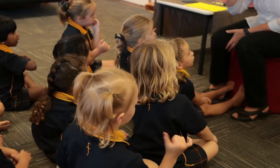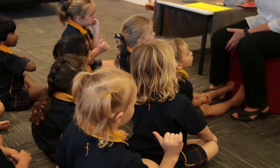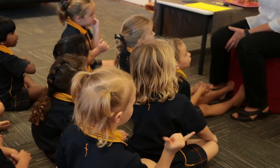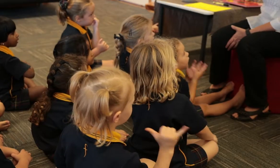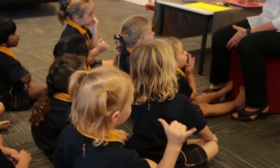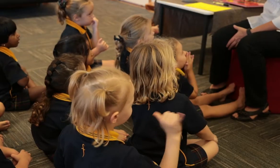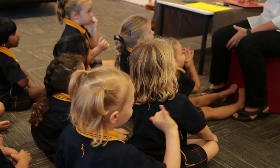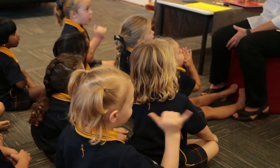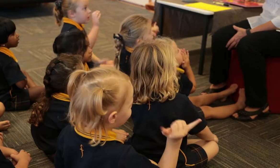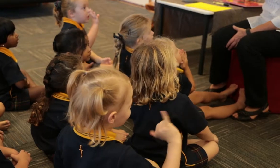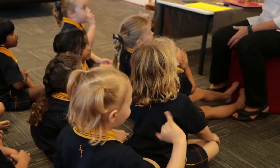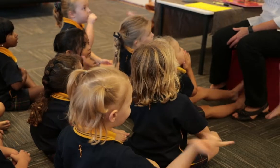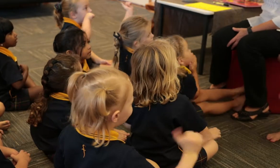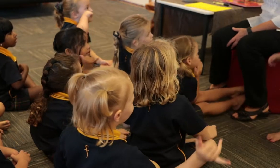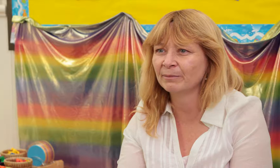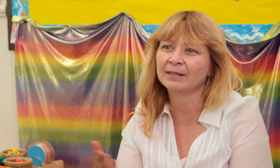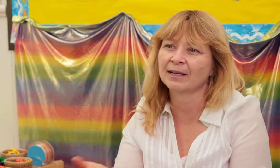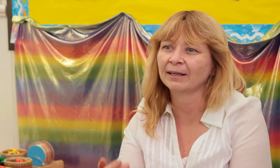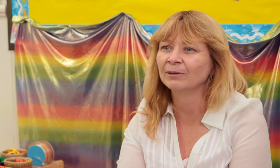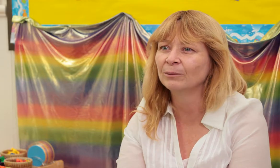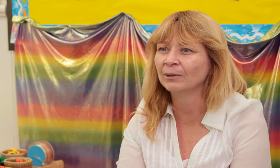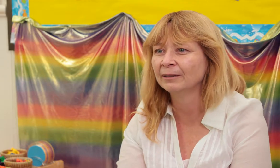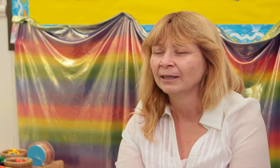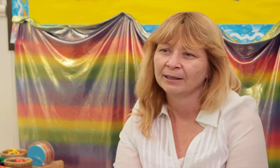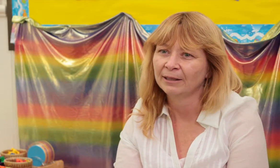friends. She can say, Gemma played with me today, or you know,